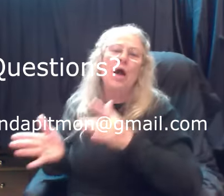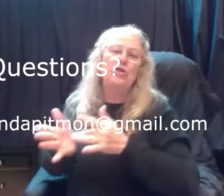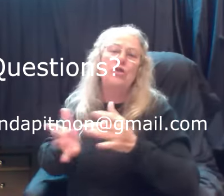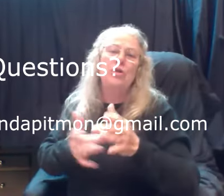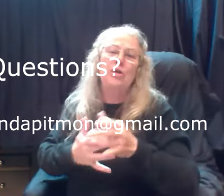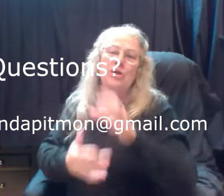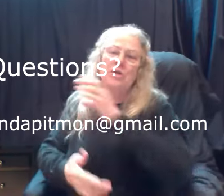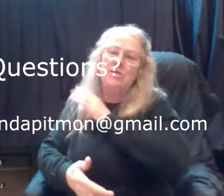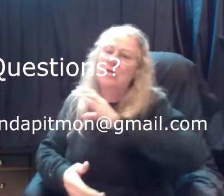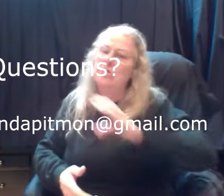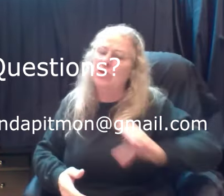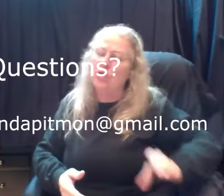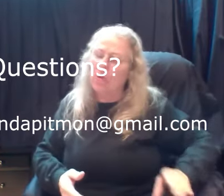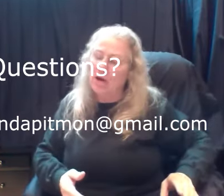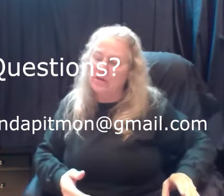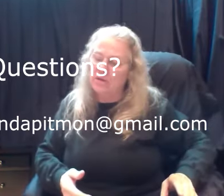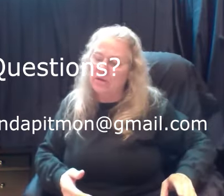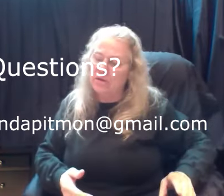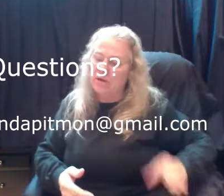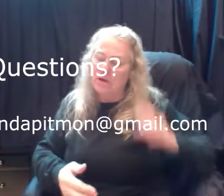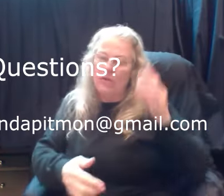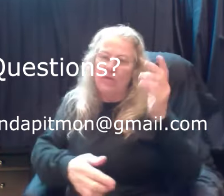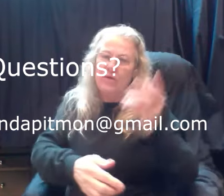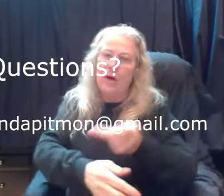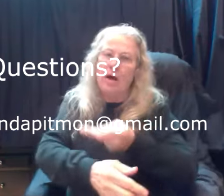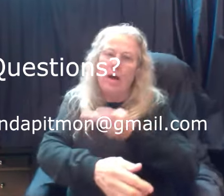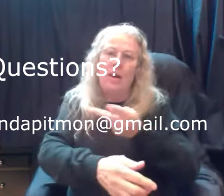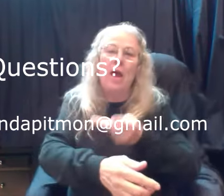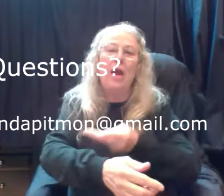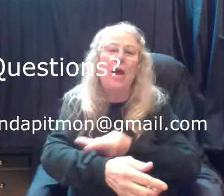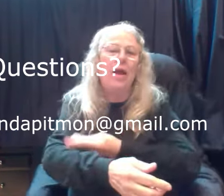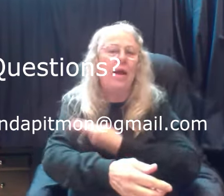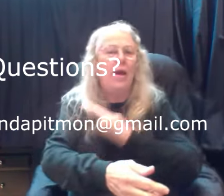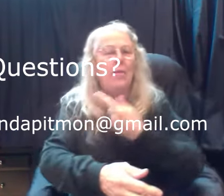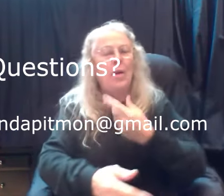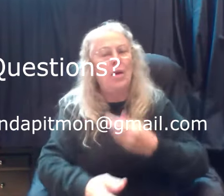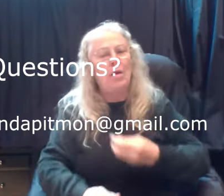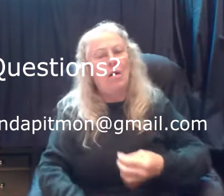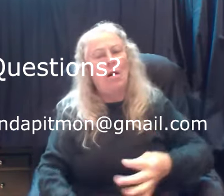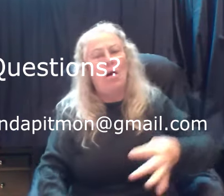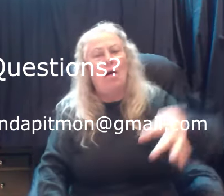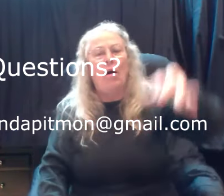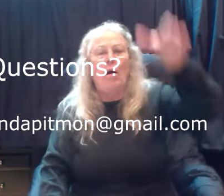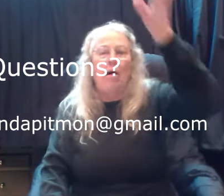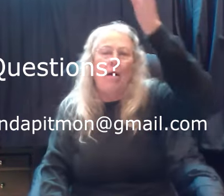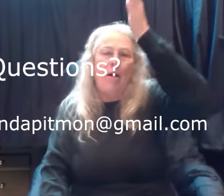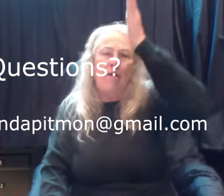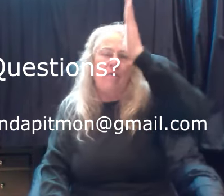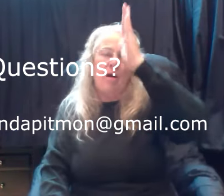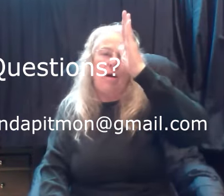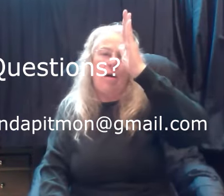Jesus Christ, the Lamb of God.